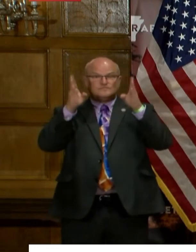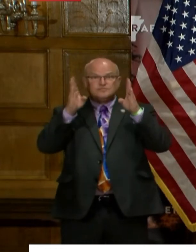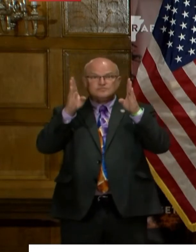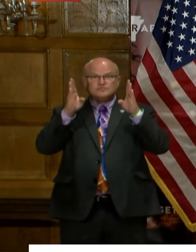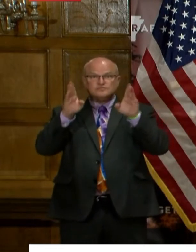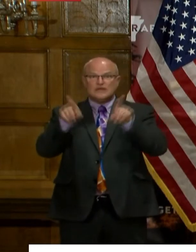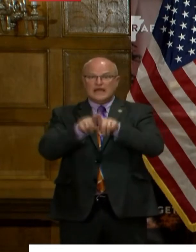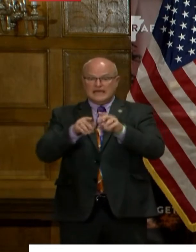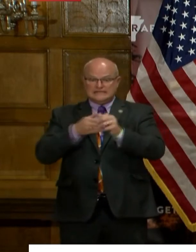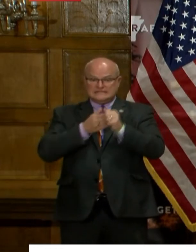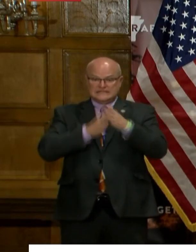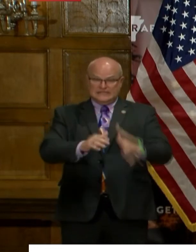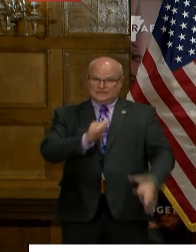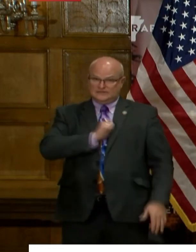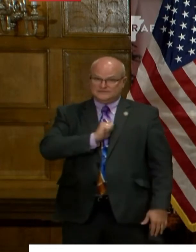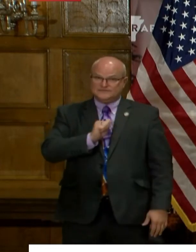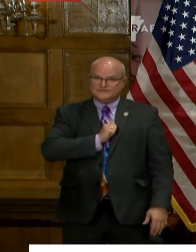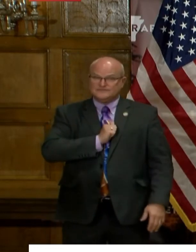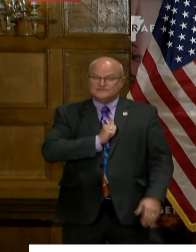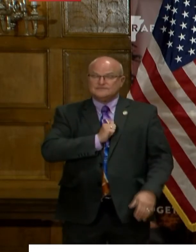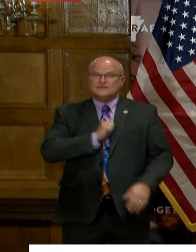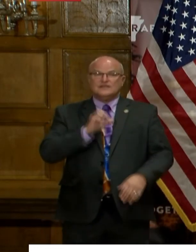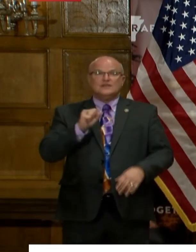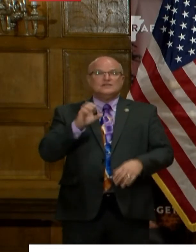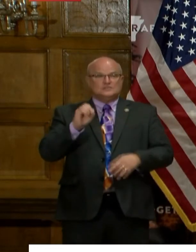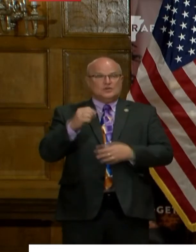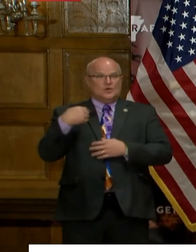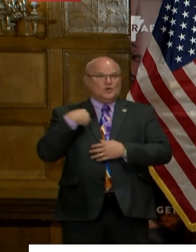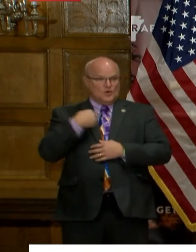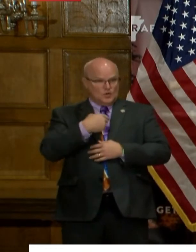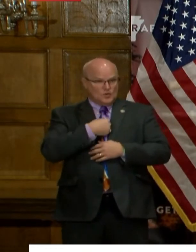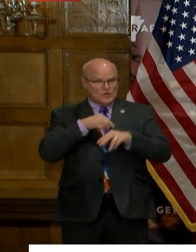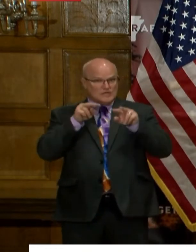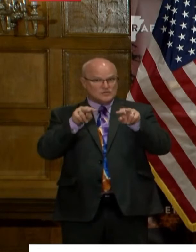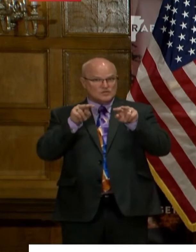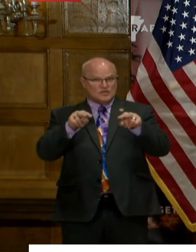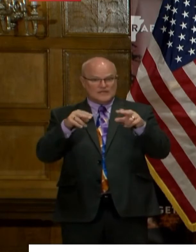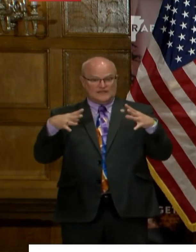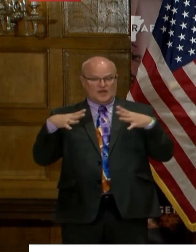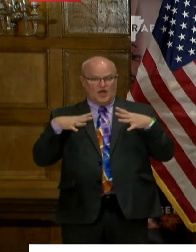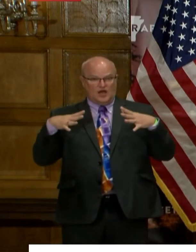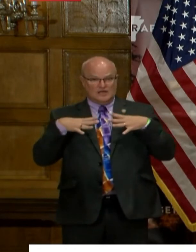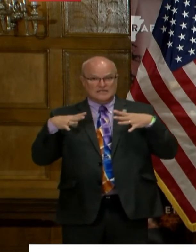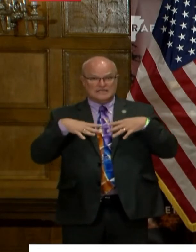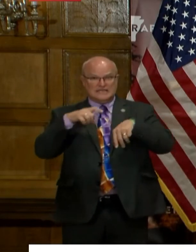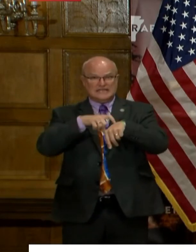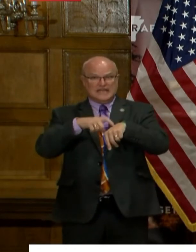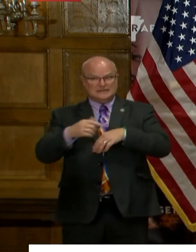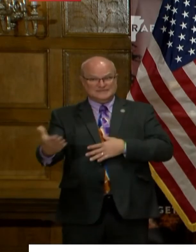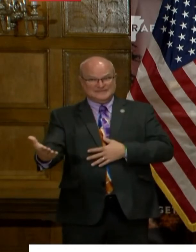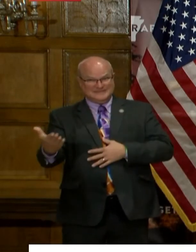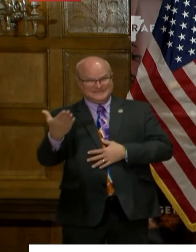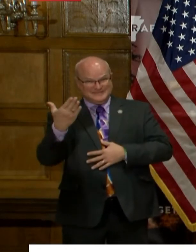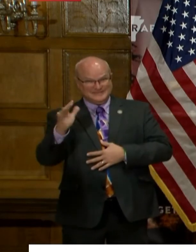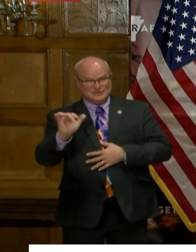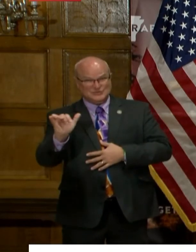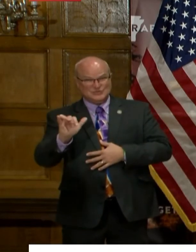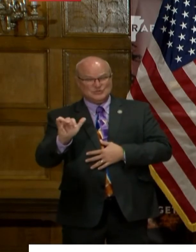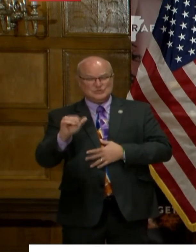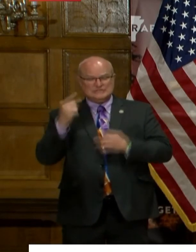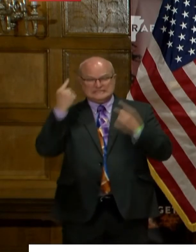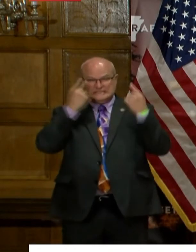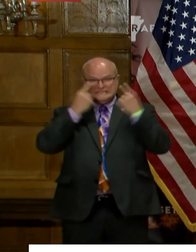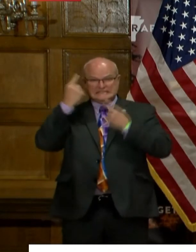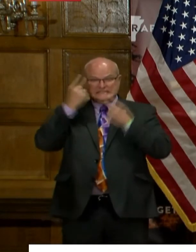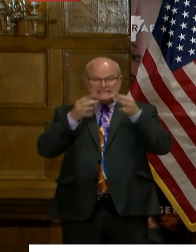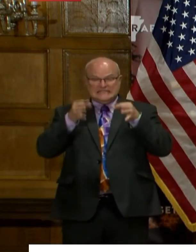a leader, and we look at the holiday season that is approaching, and we have to be